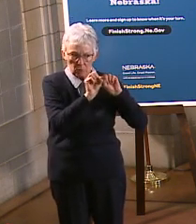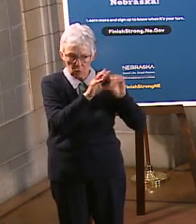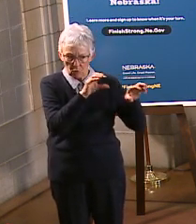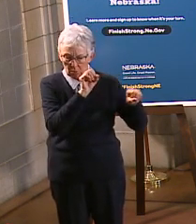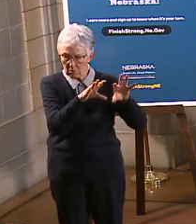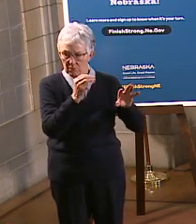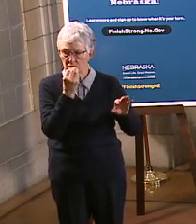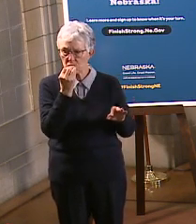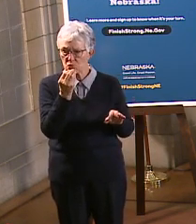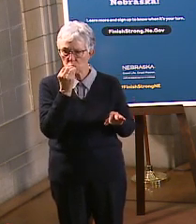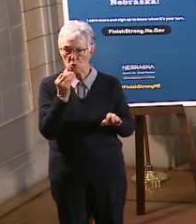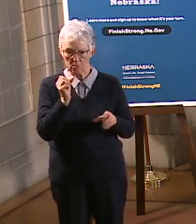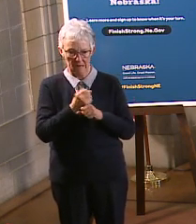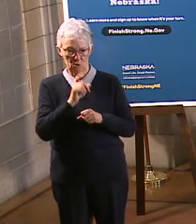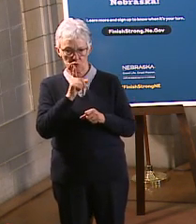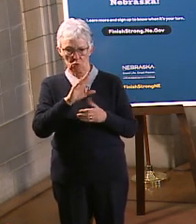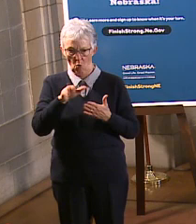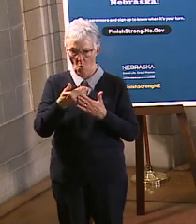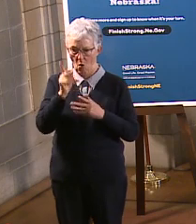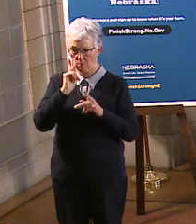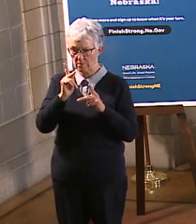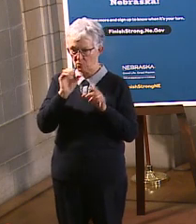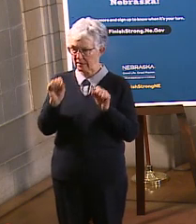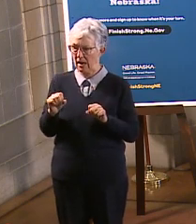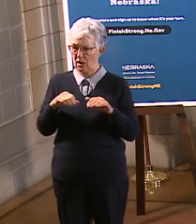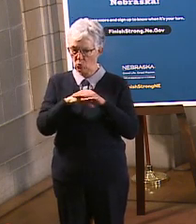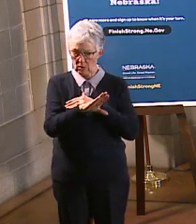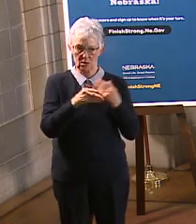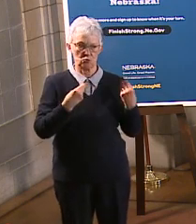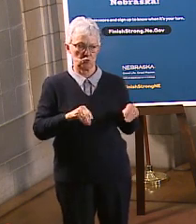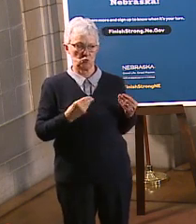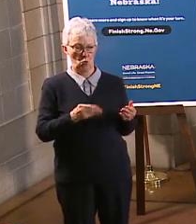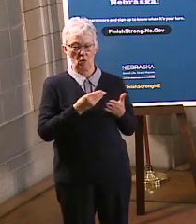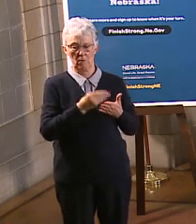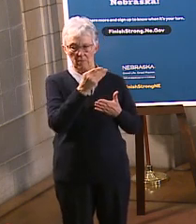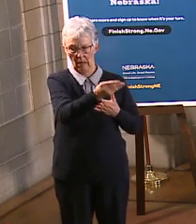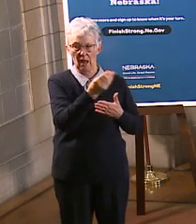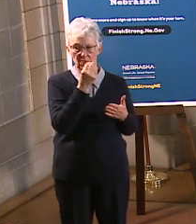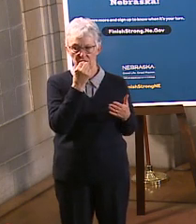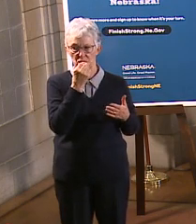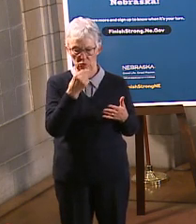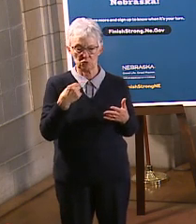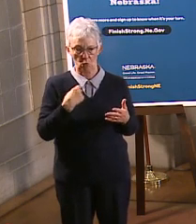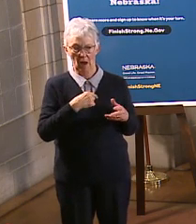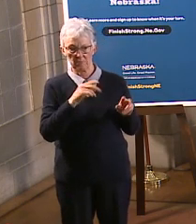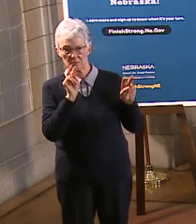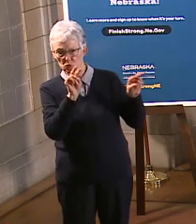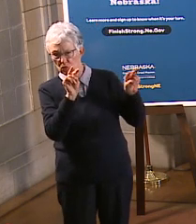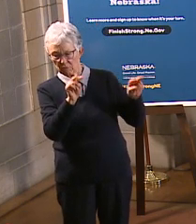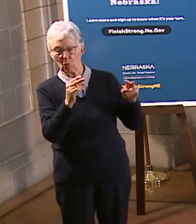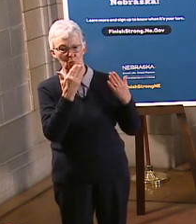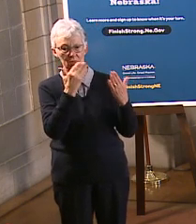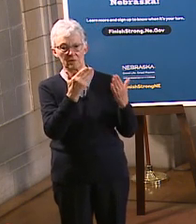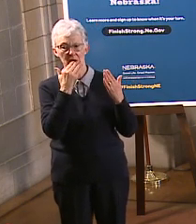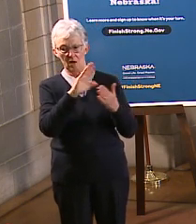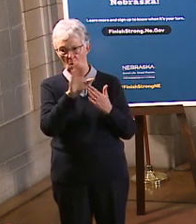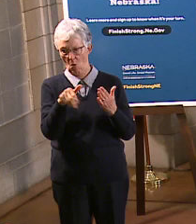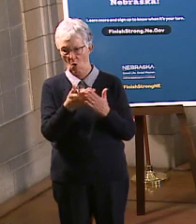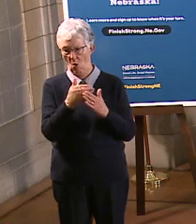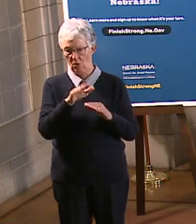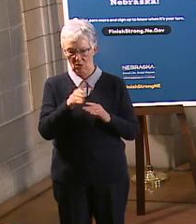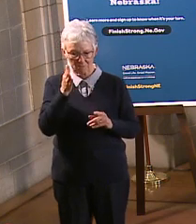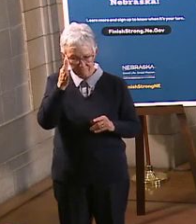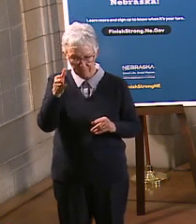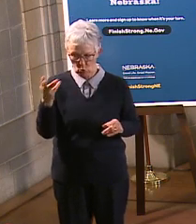we would have access to those groceries. So looking forward to being able to say thank you to all those folks at Hy-Vee on Wednesday. And then we will be back